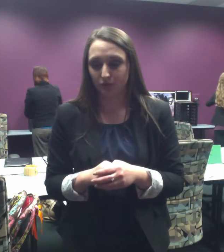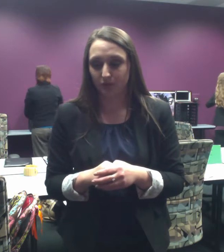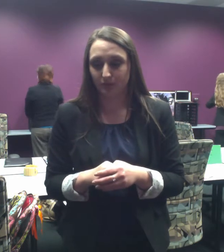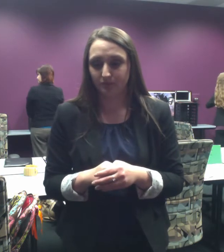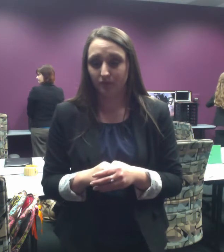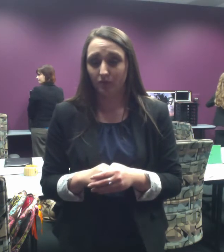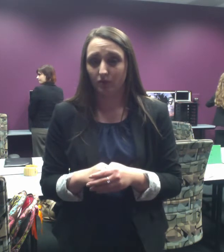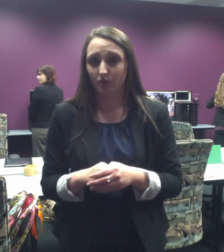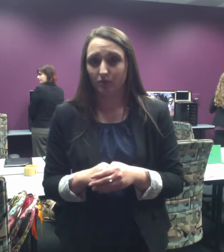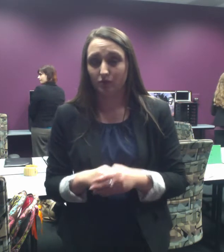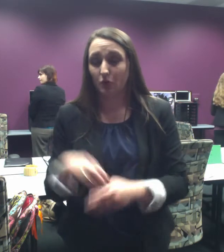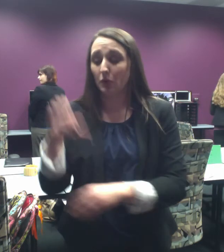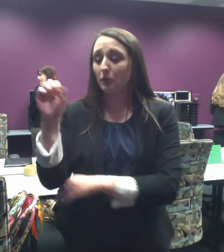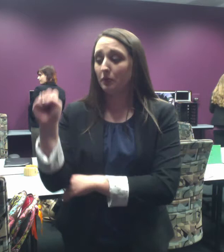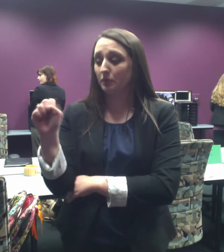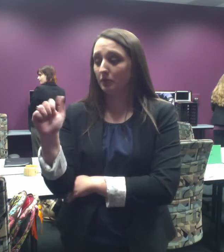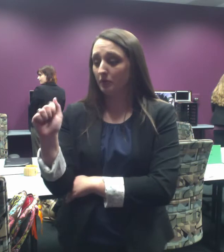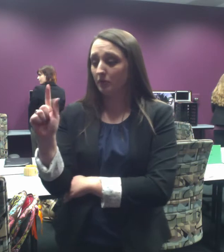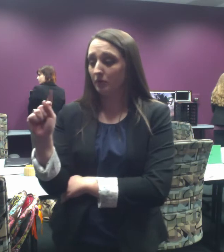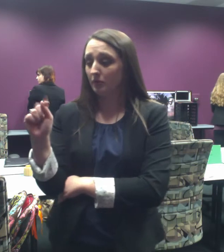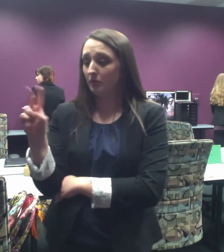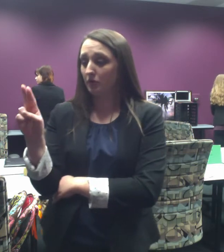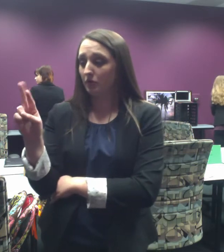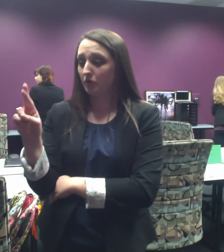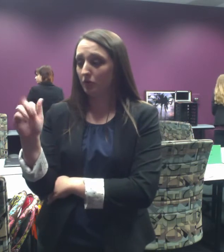the atmosphere can hold. Next term.